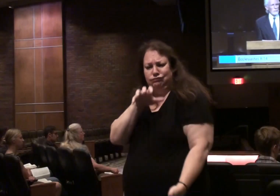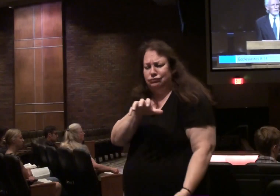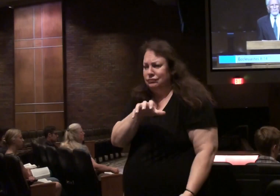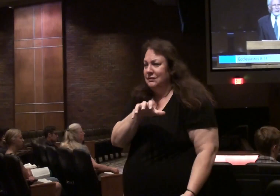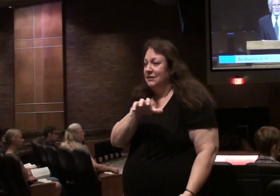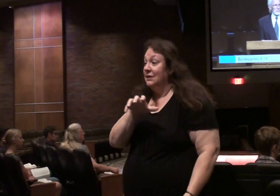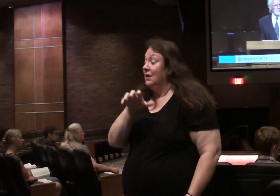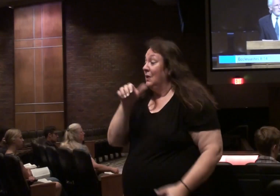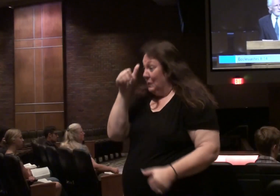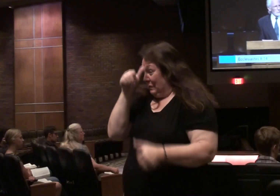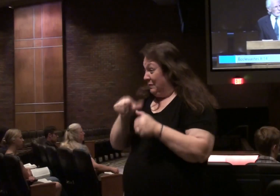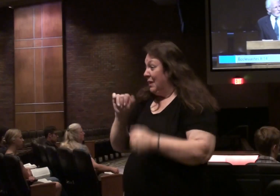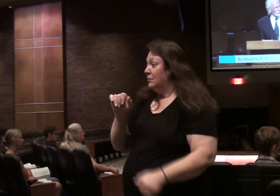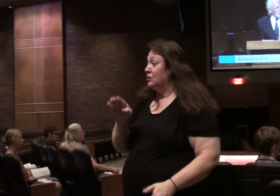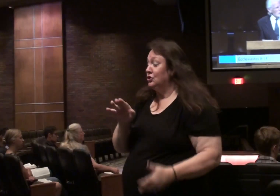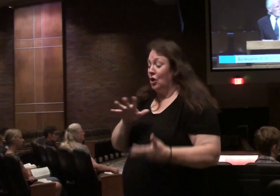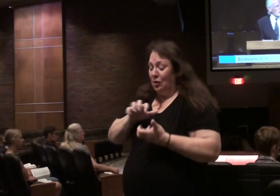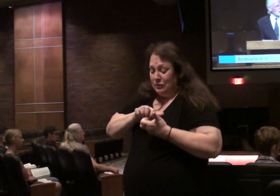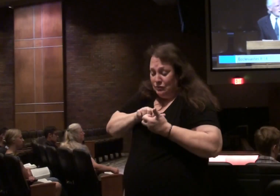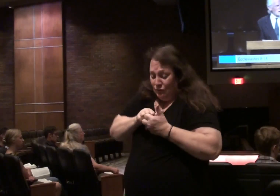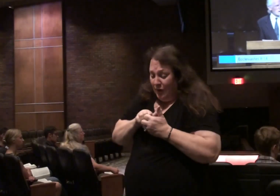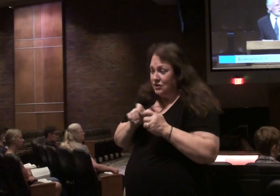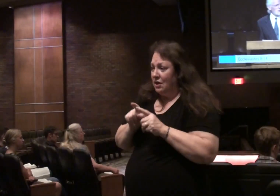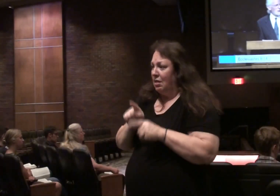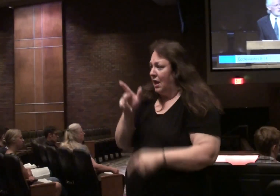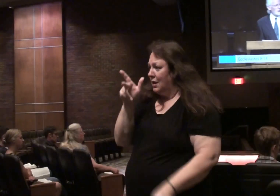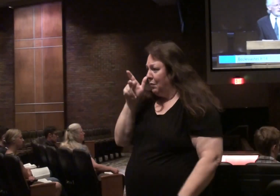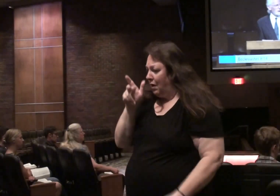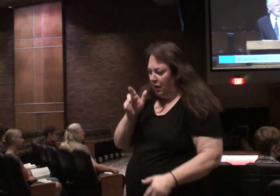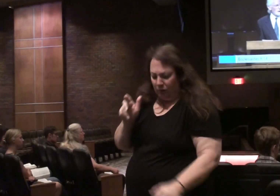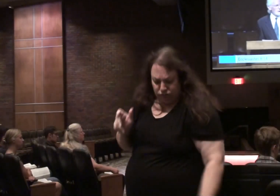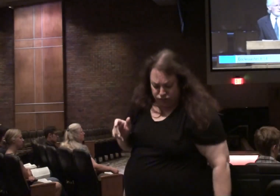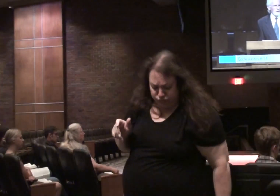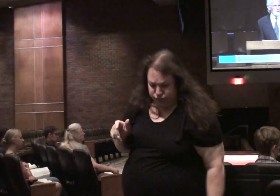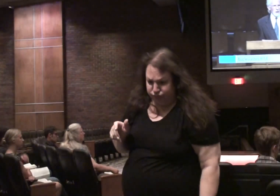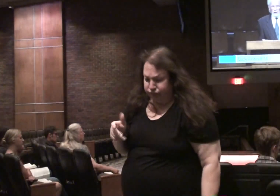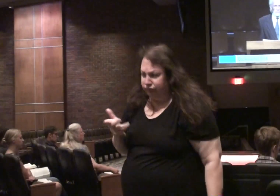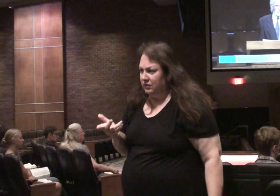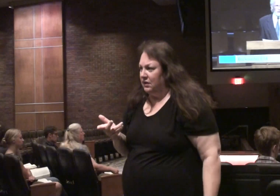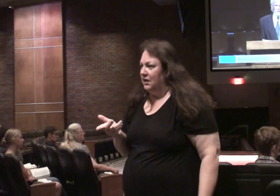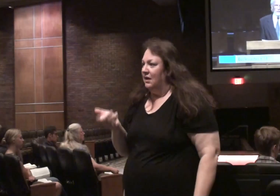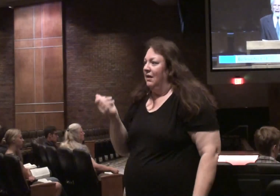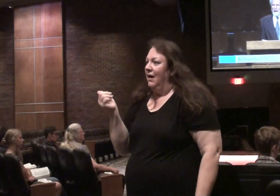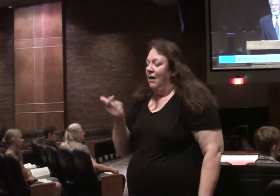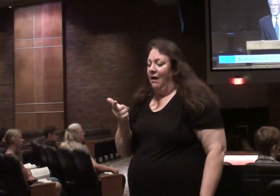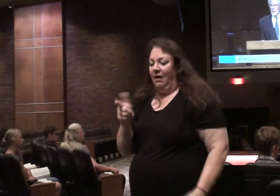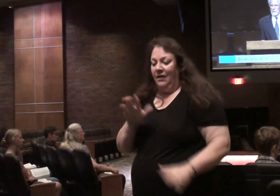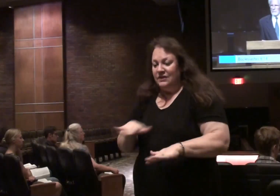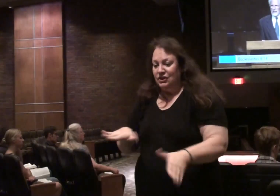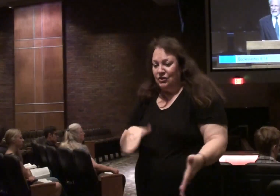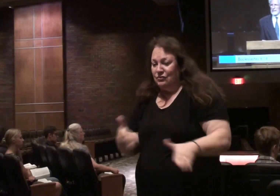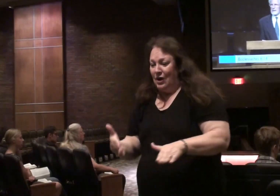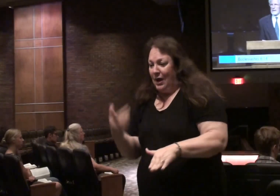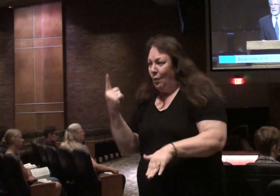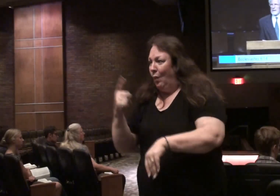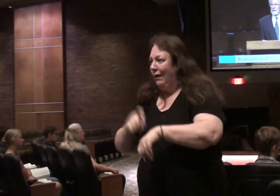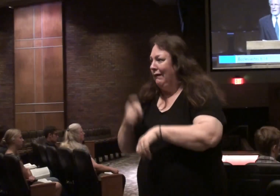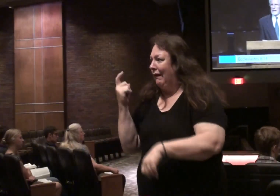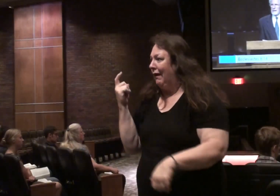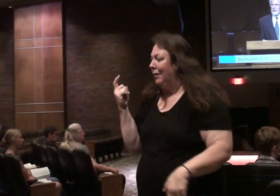Remember, Job is being crushed like a bug. I mean, all his kids died at one